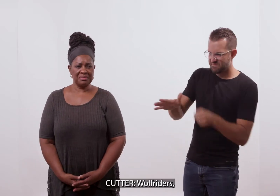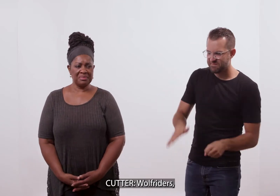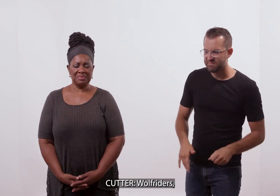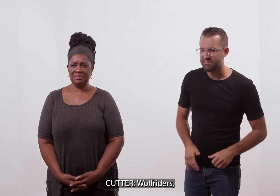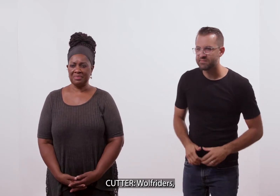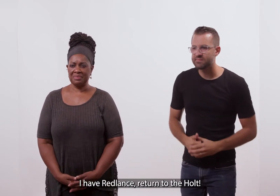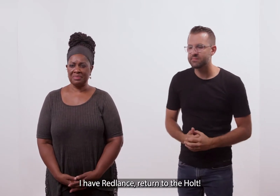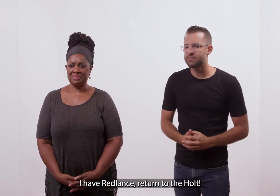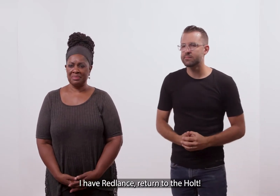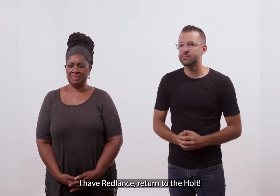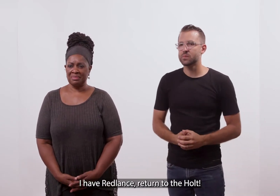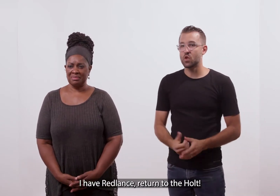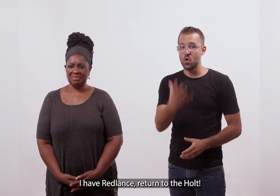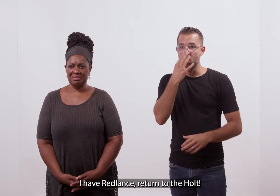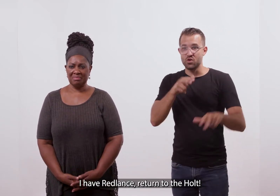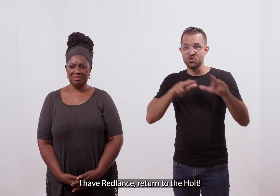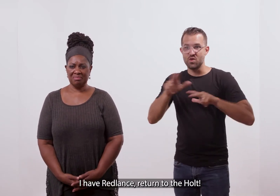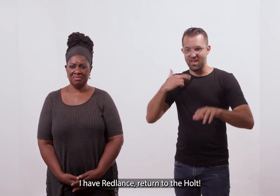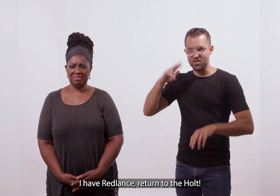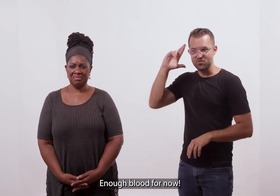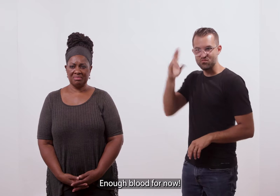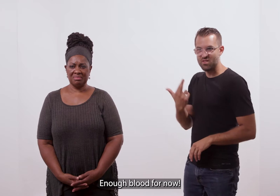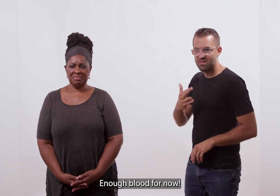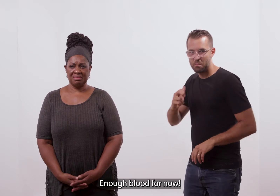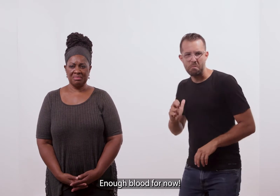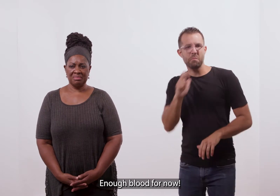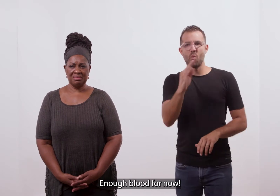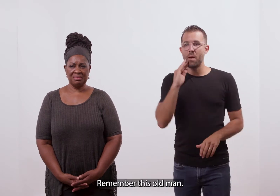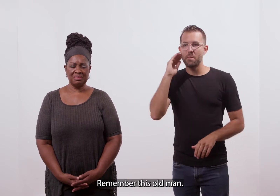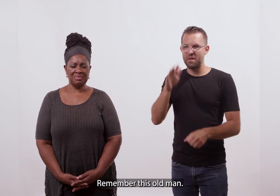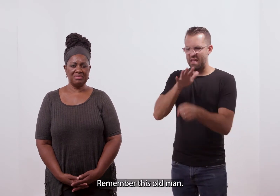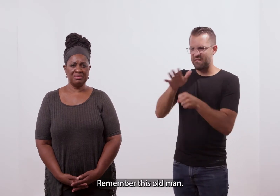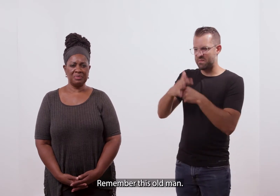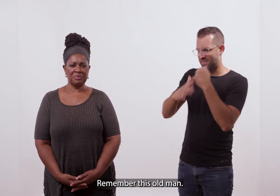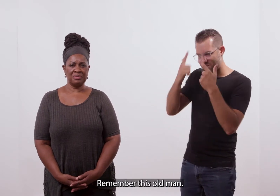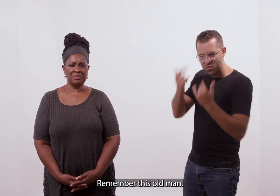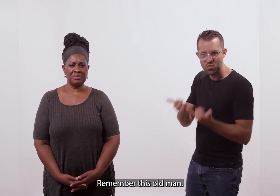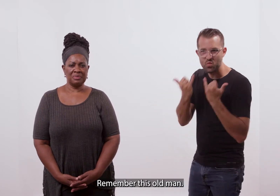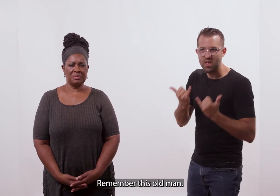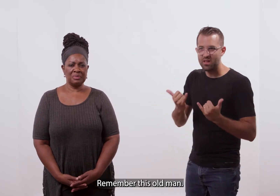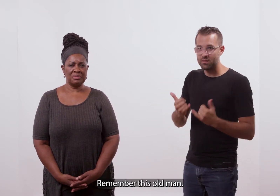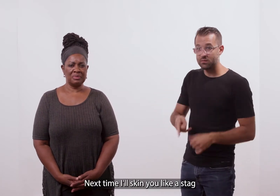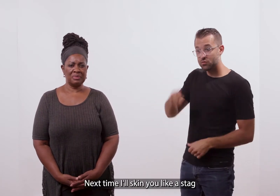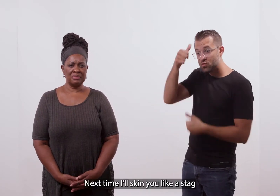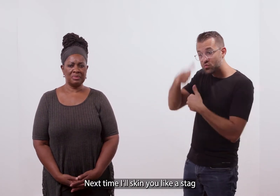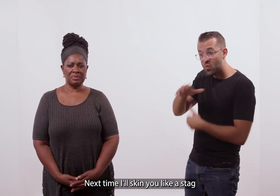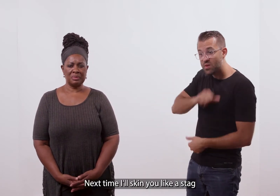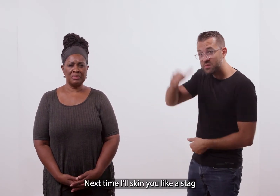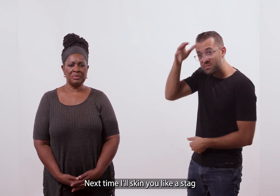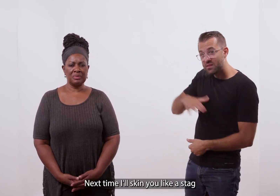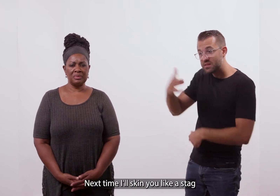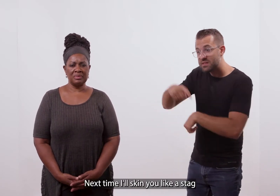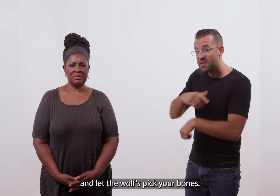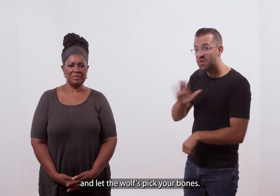Wolfriders! I have red lance. Return to the holt. Enough blood for now. Remember this, old man. Next time I'll skin you like